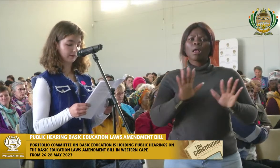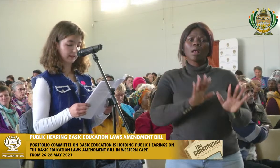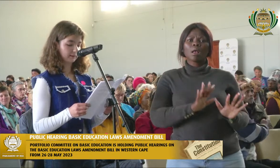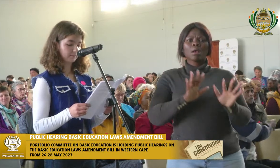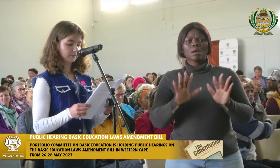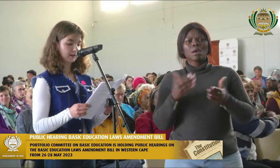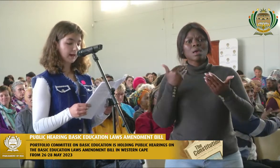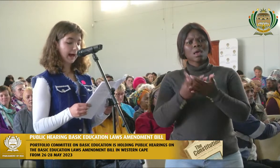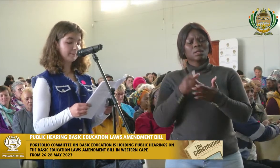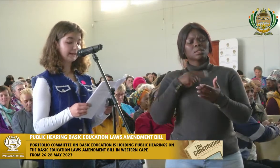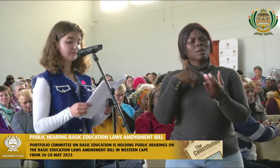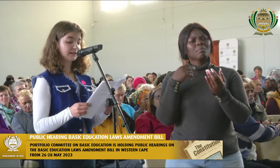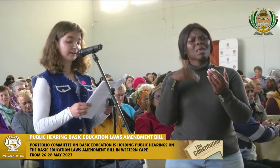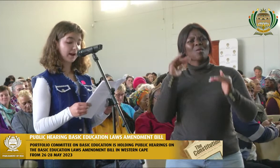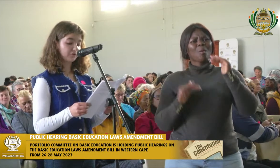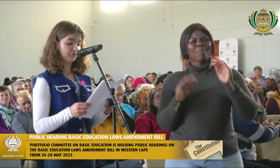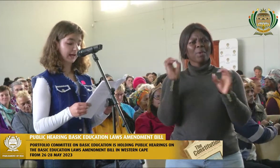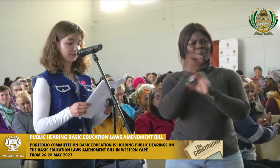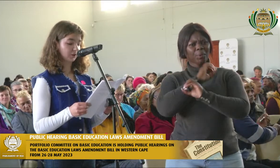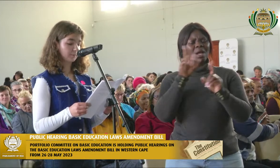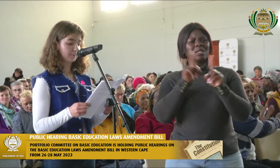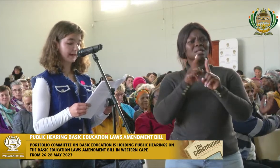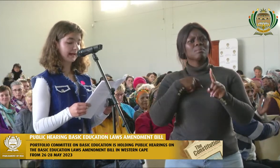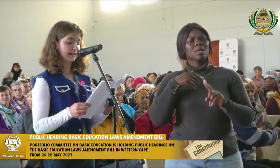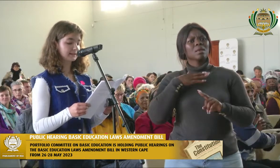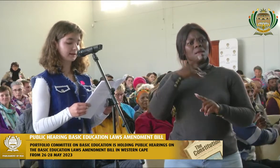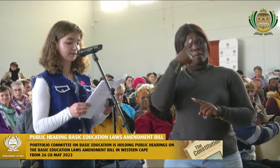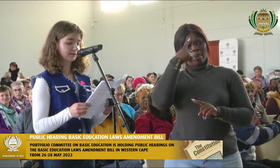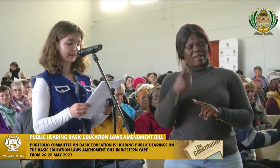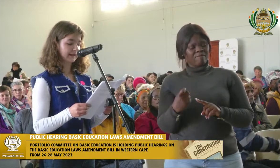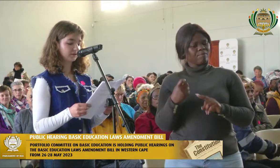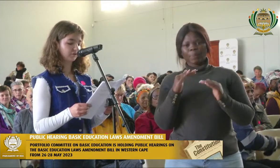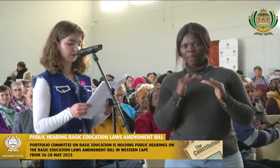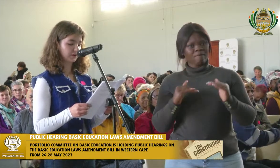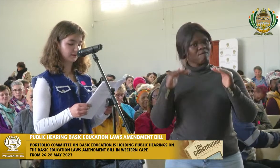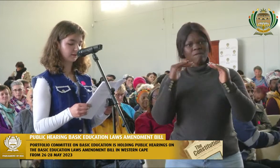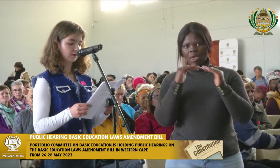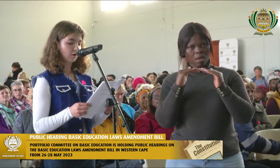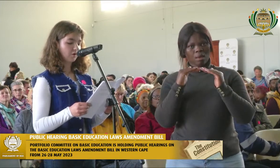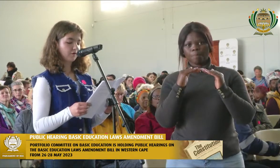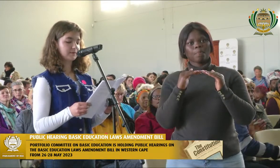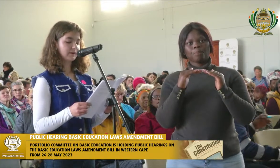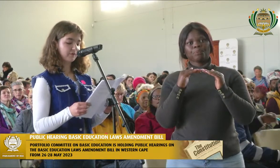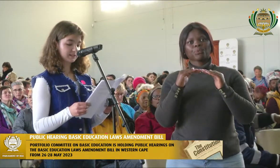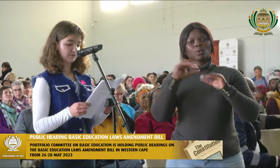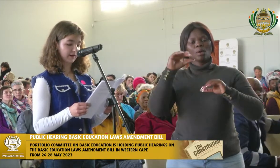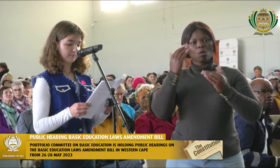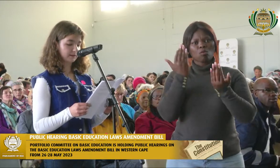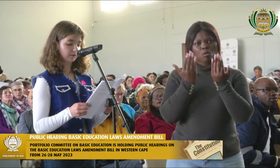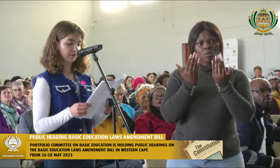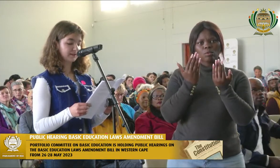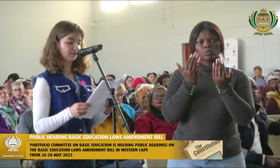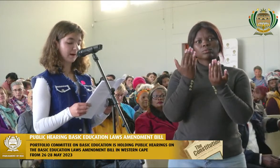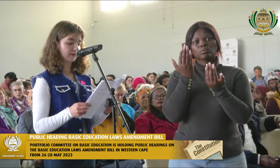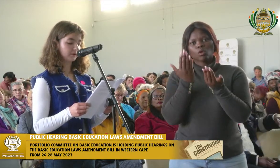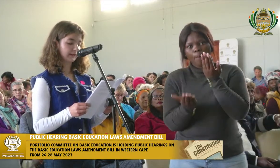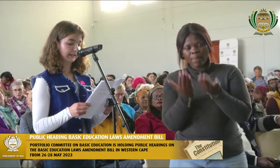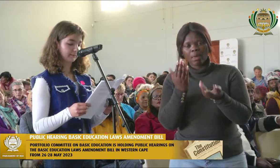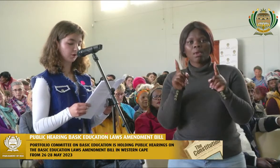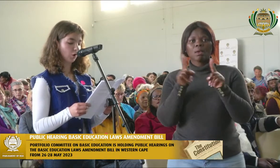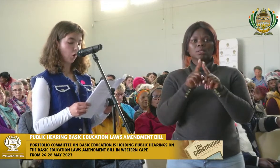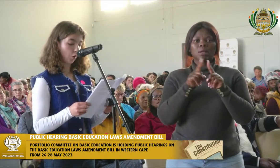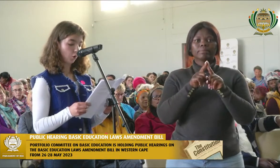of comparison. I believe it is unfair to compare and test the standards of students from different environments with